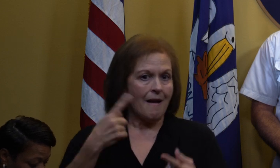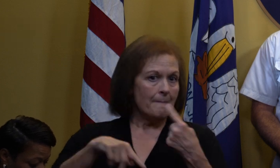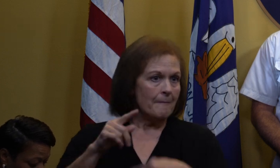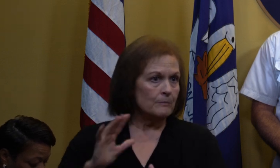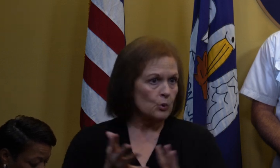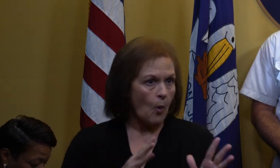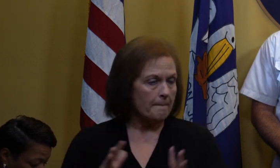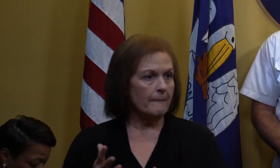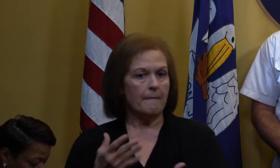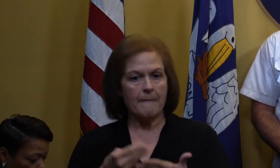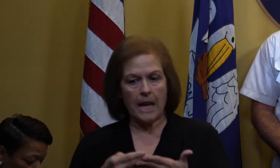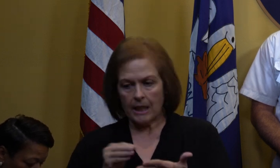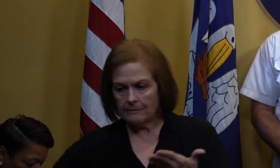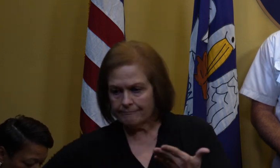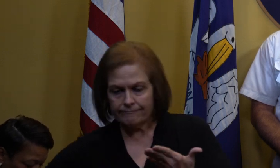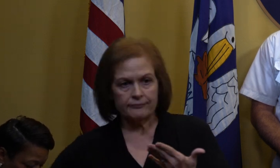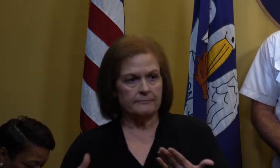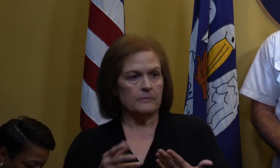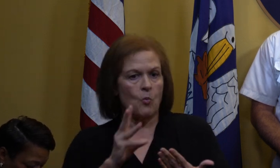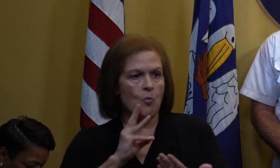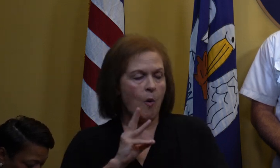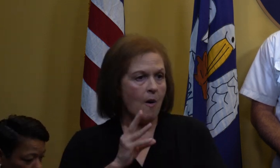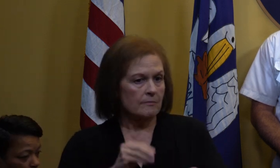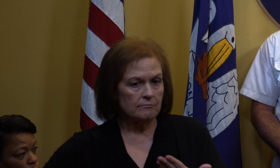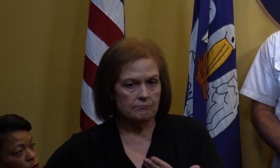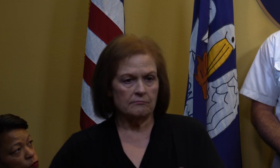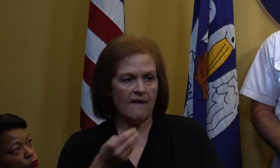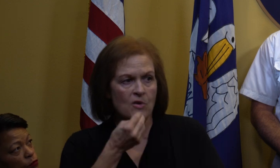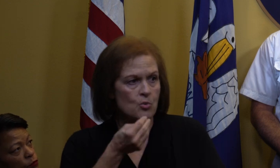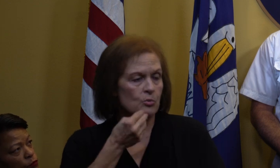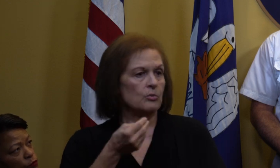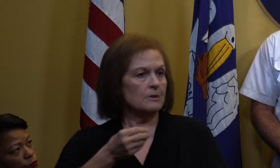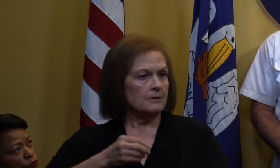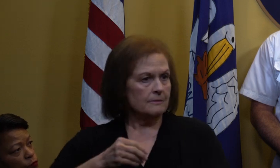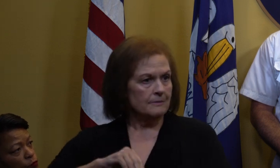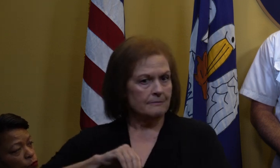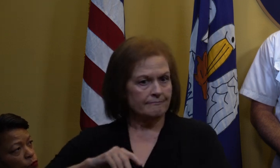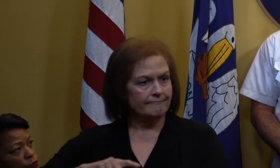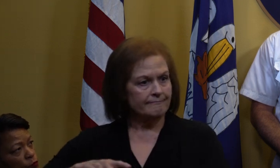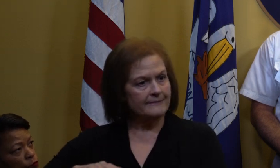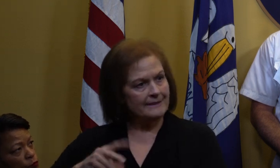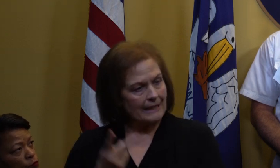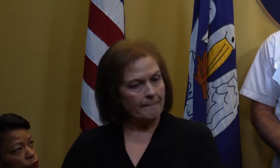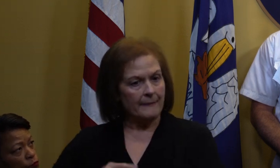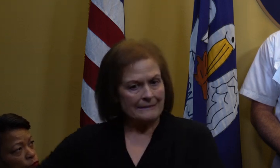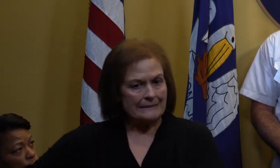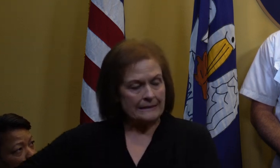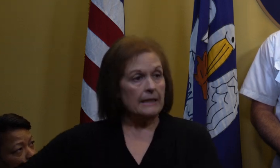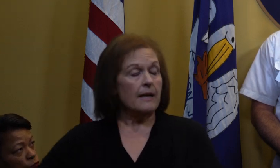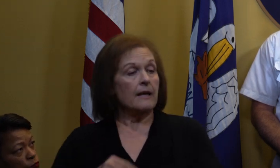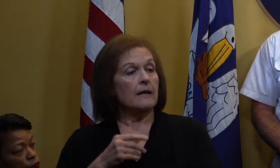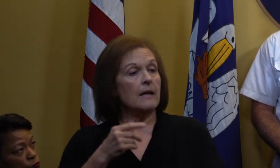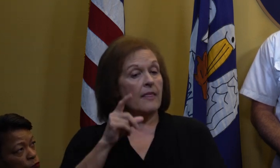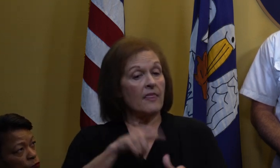money on the side, right? Have a couple of extra cases of water and a stash of food. Have some money on the side in case you have to evacuate. But also think about where you're